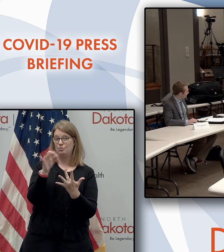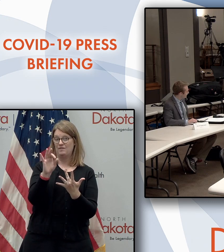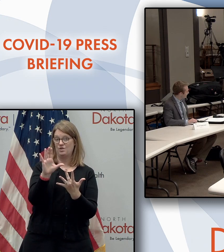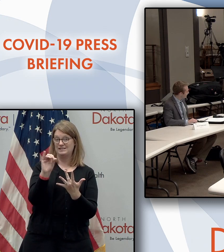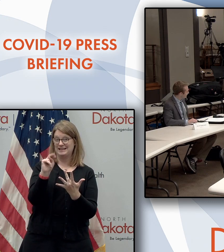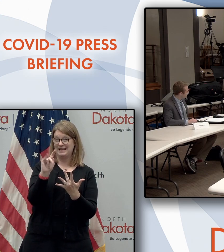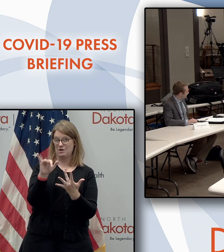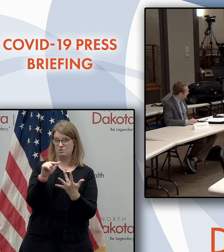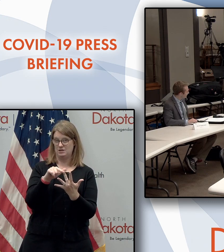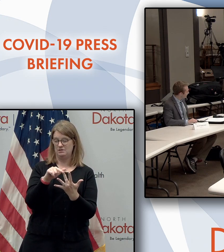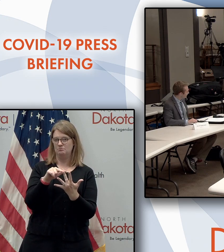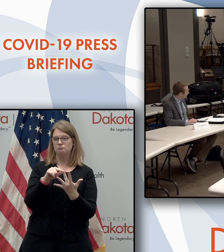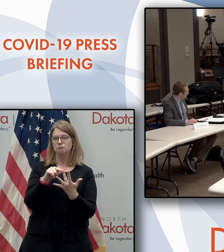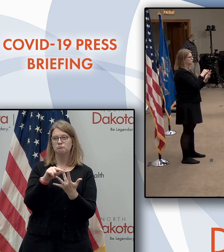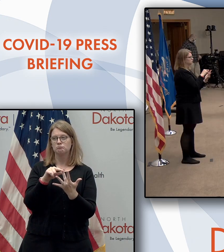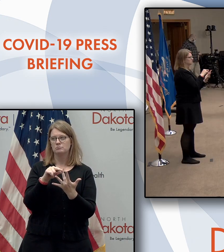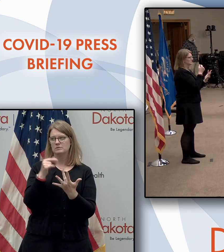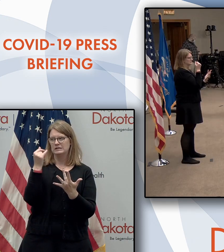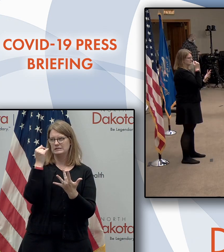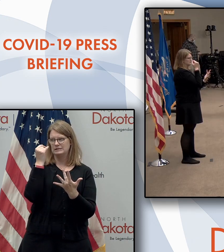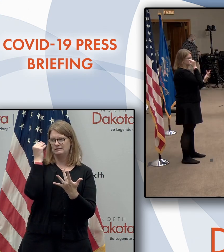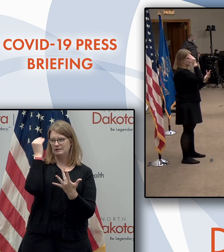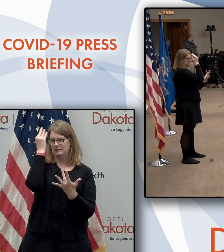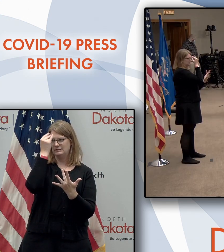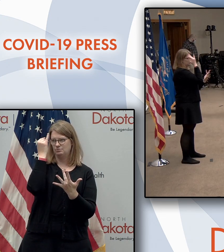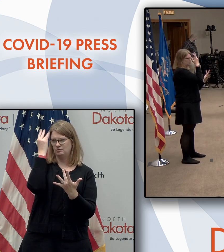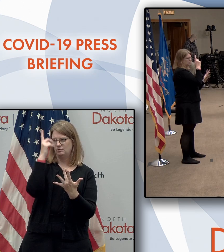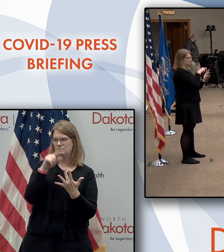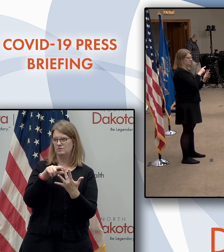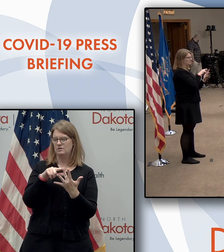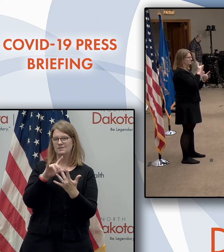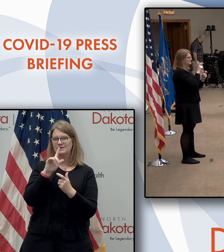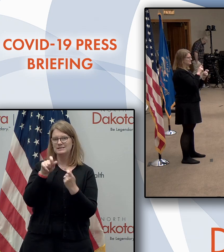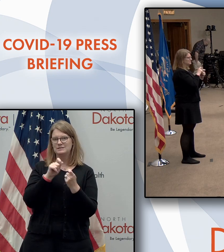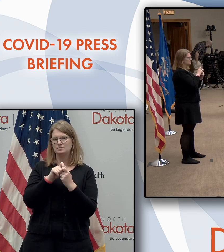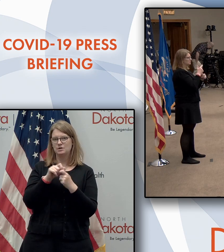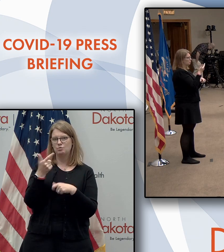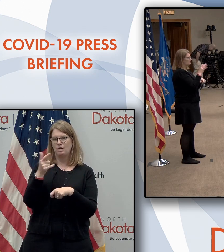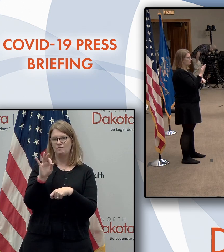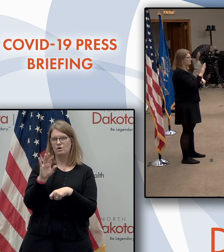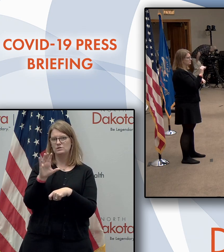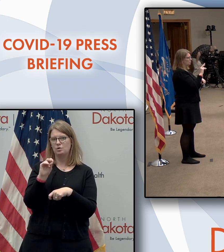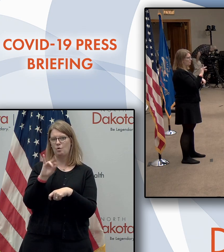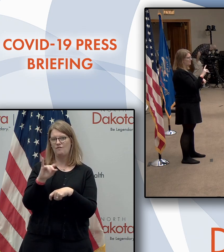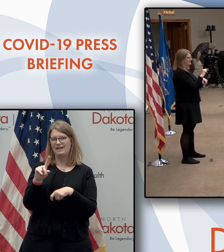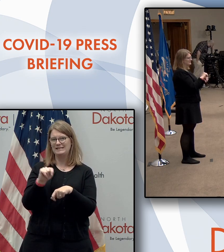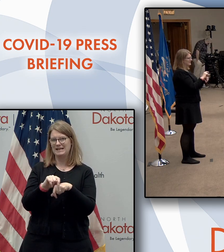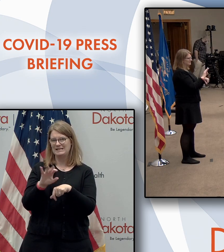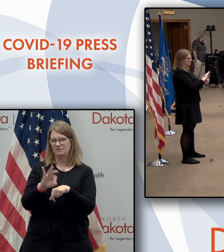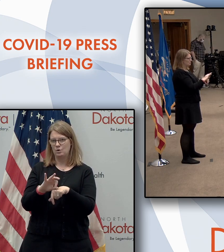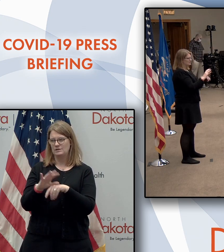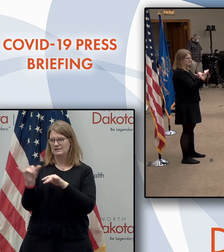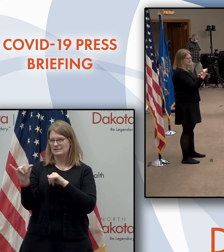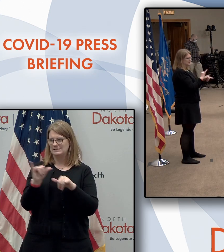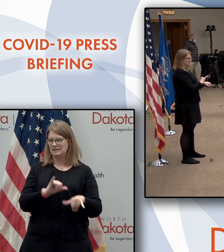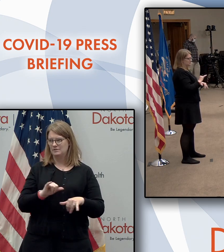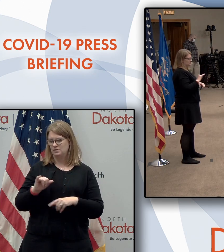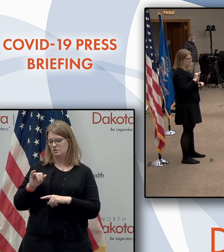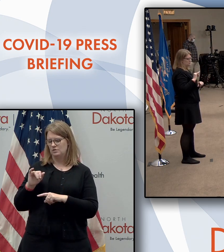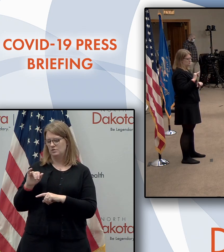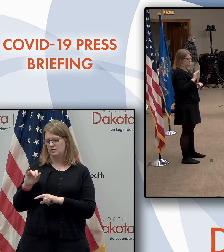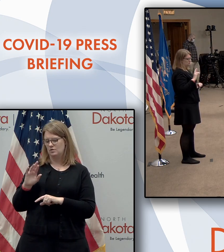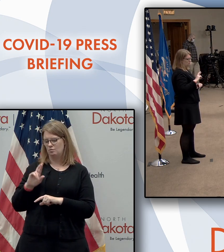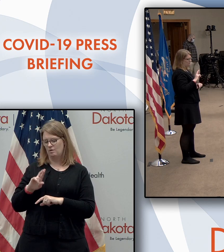Forks County, has there been consideration for a specific Grand Forks COVID task force, similar to the Red River